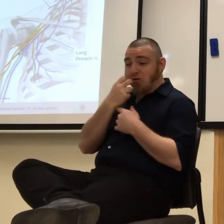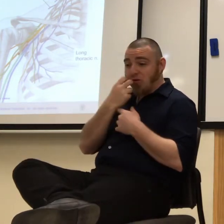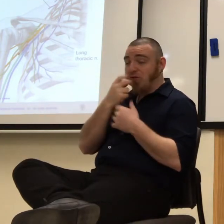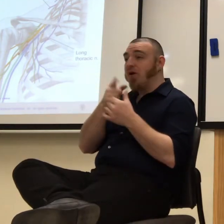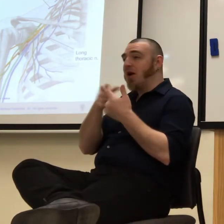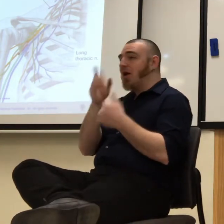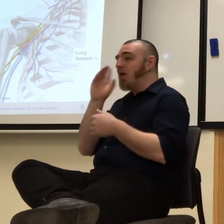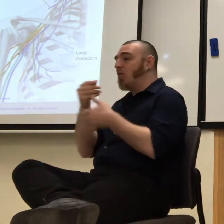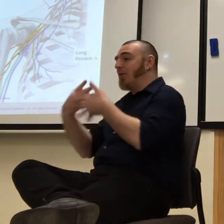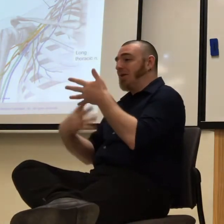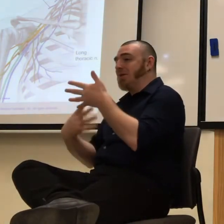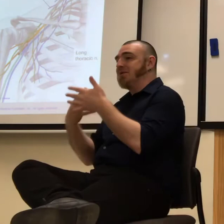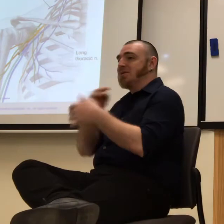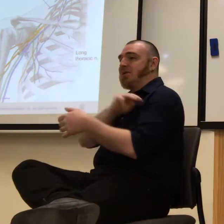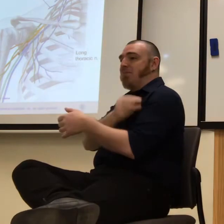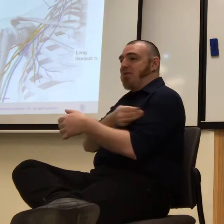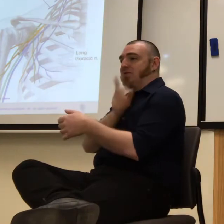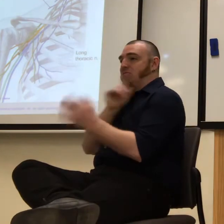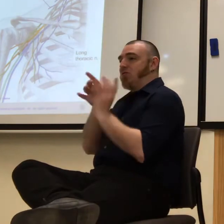innervates.